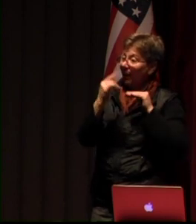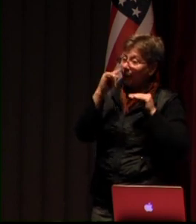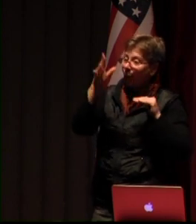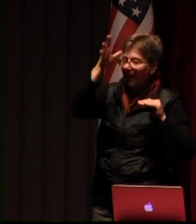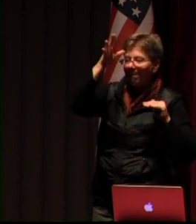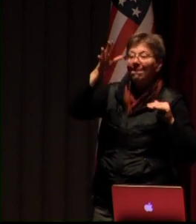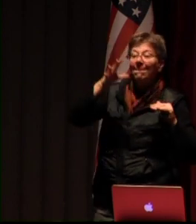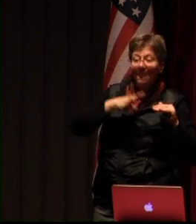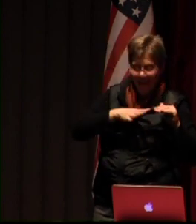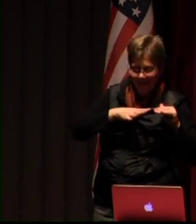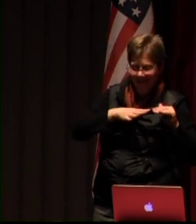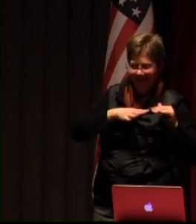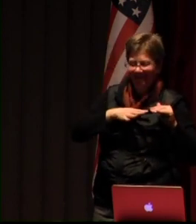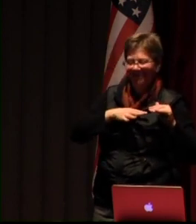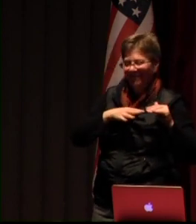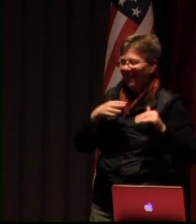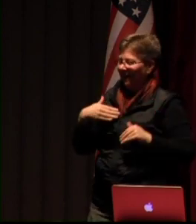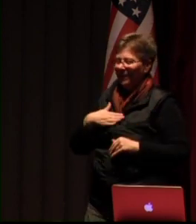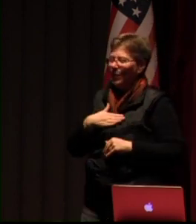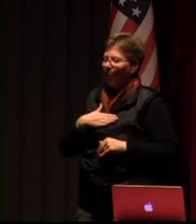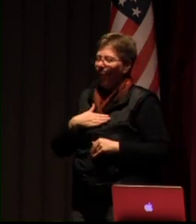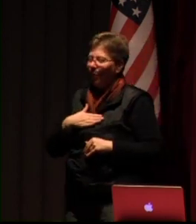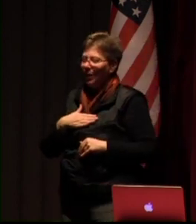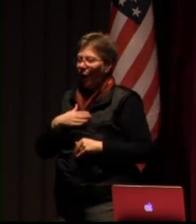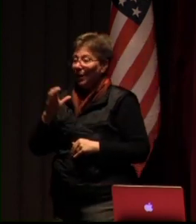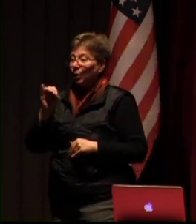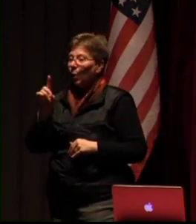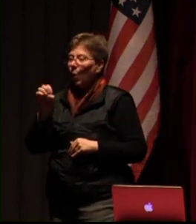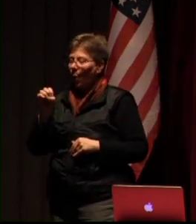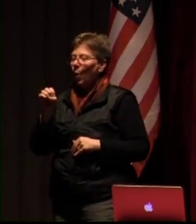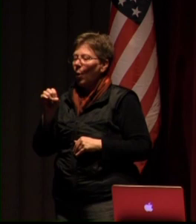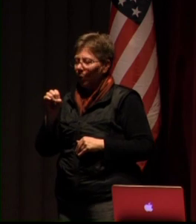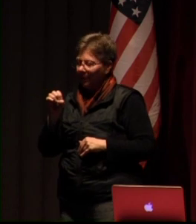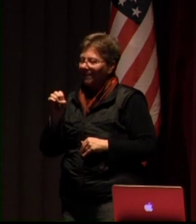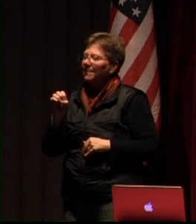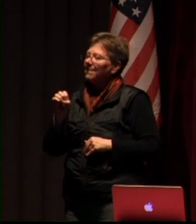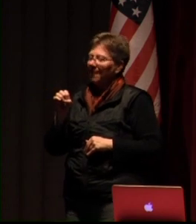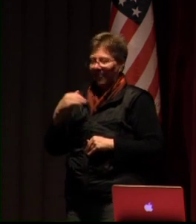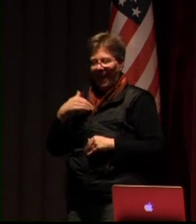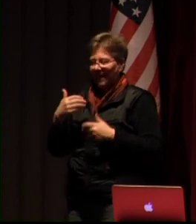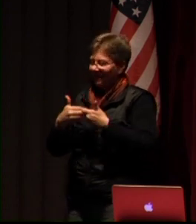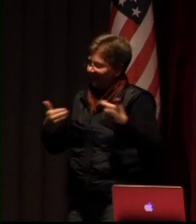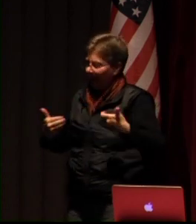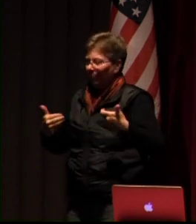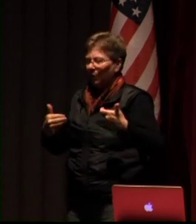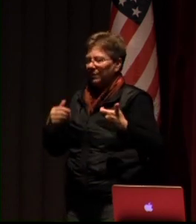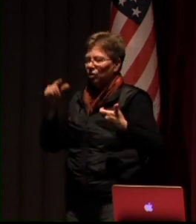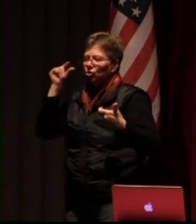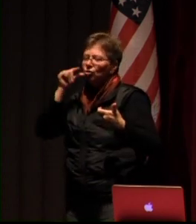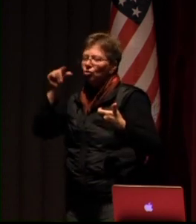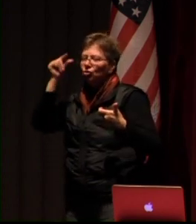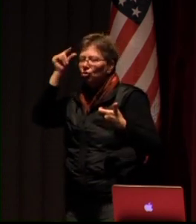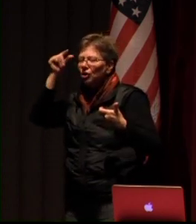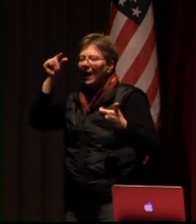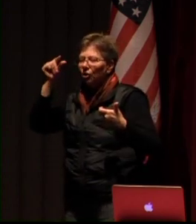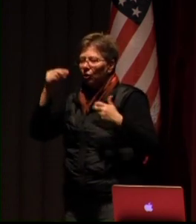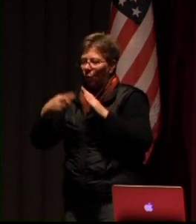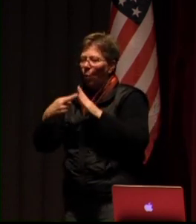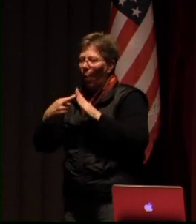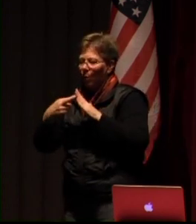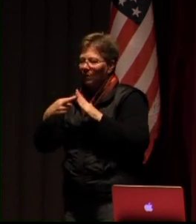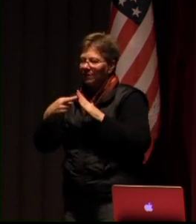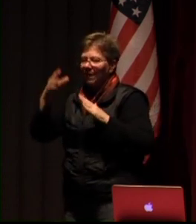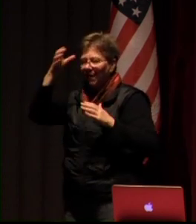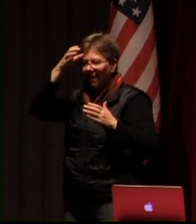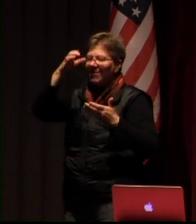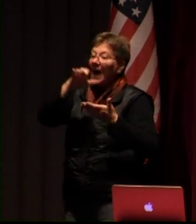the Napoleonic Code is noted for its very strong reinforcement of gender roles, for its reinforcement of the role of the husband as